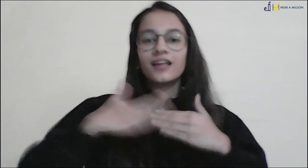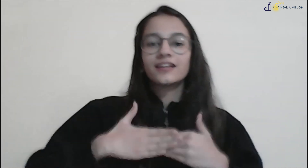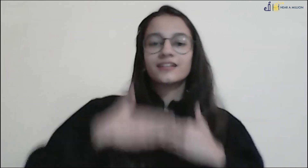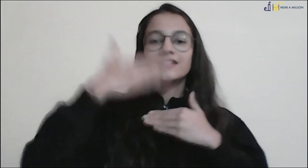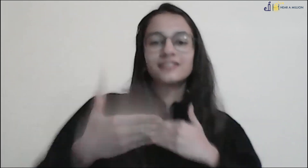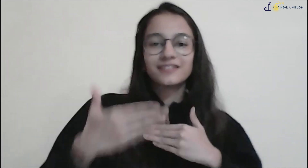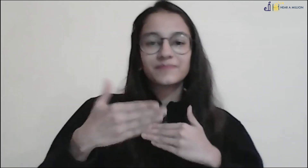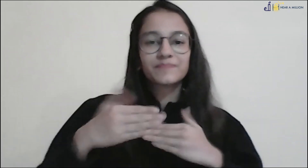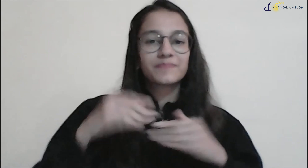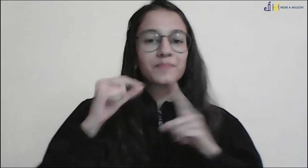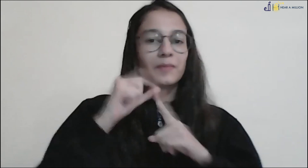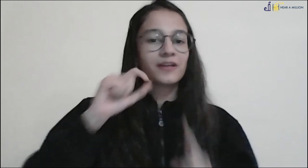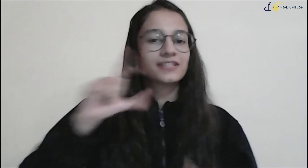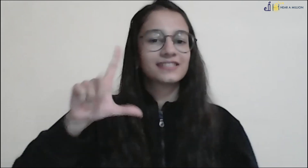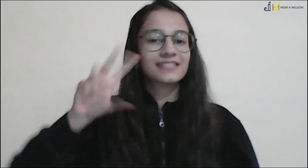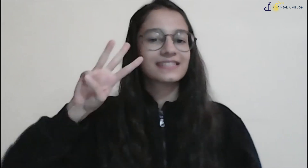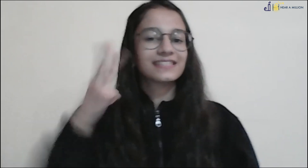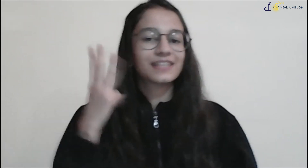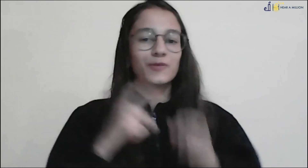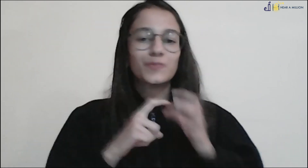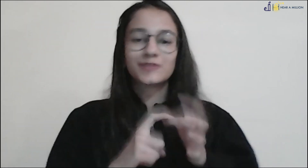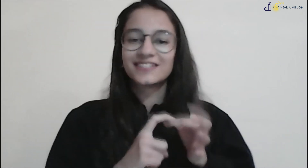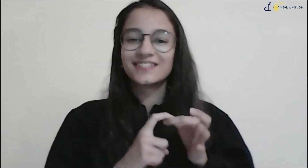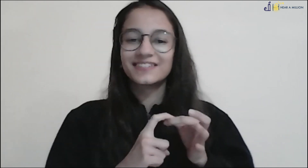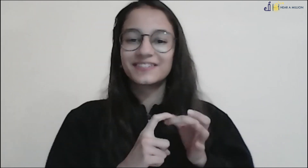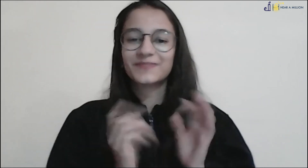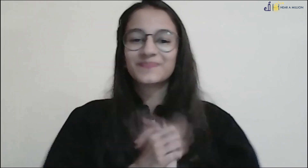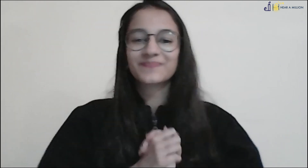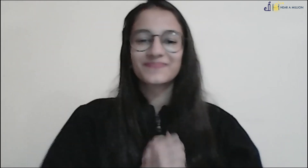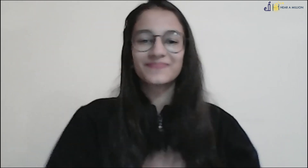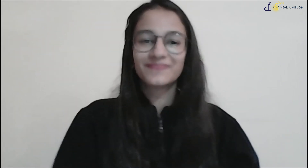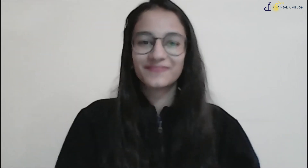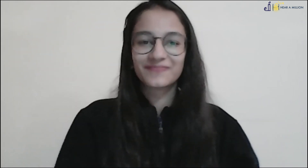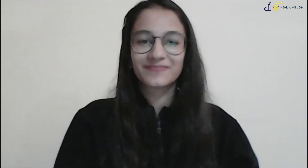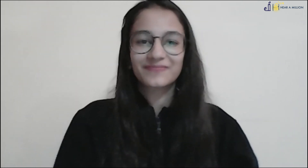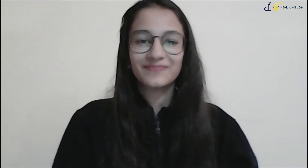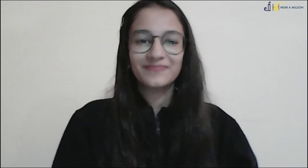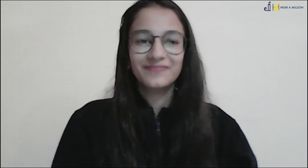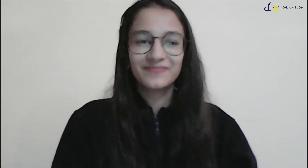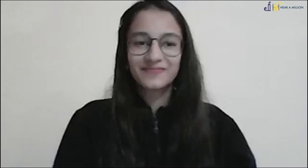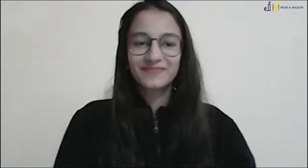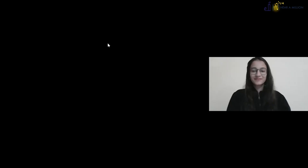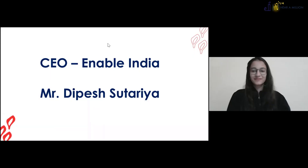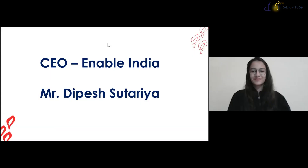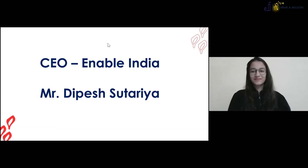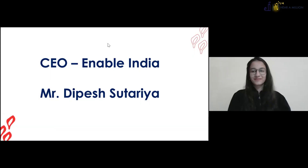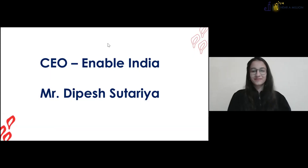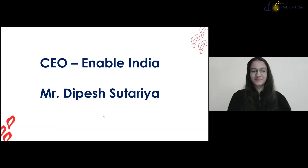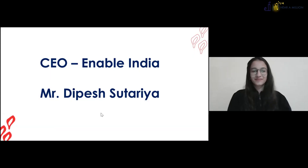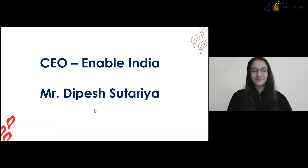quite interesting to understand. Up next, we have a poll number 3. We have a question.